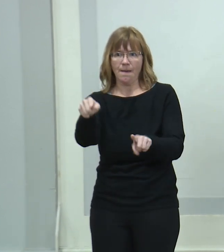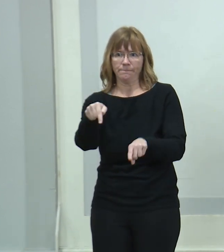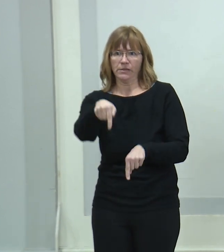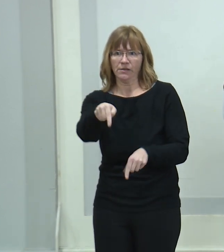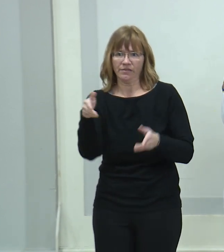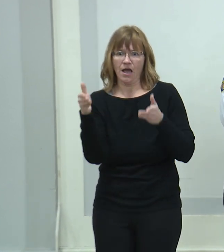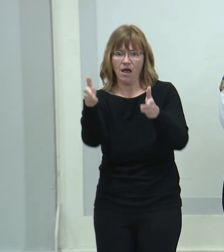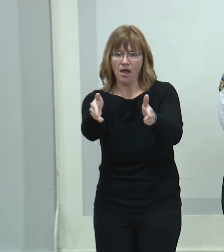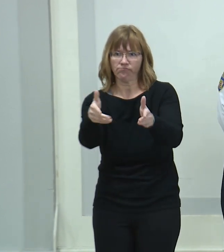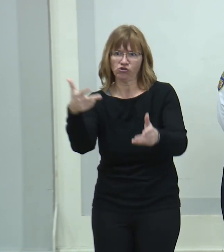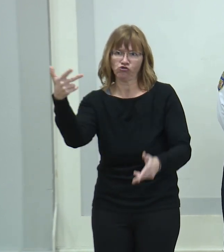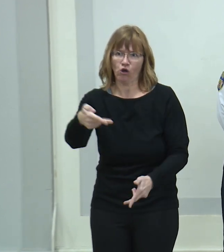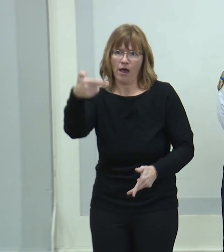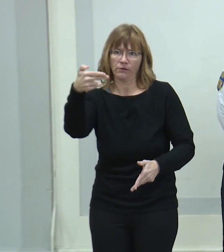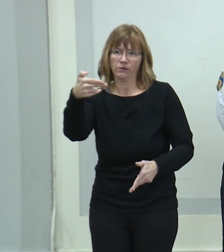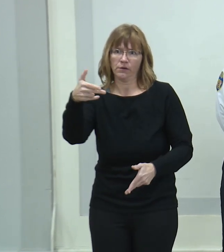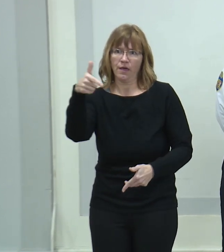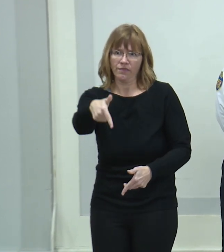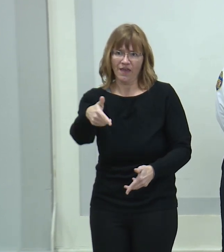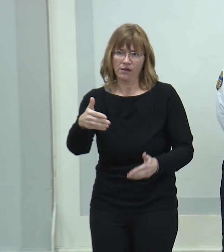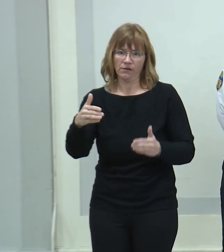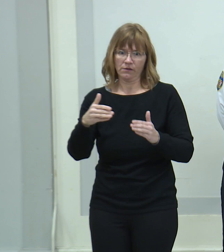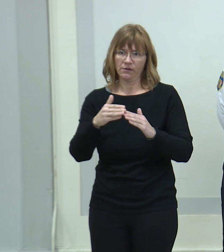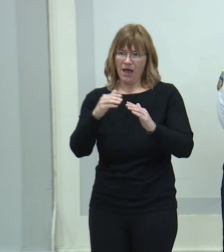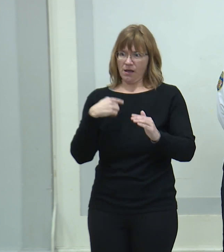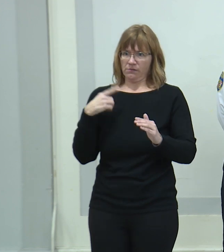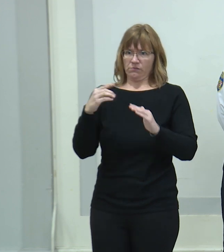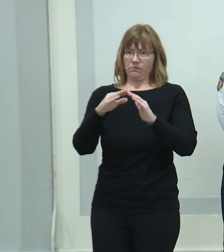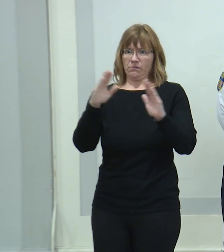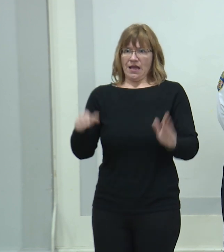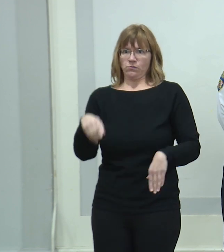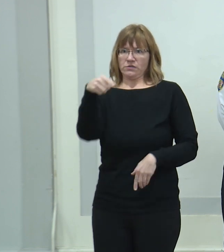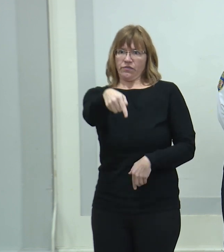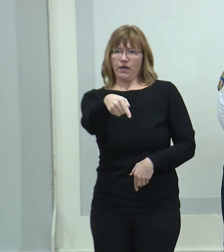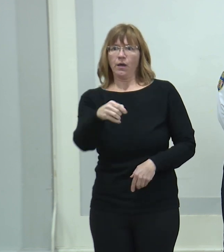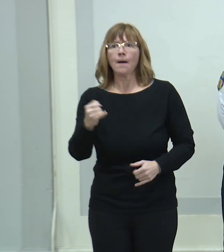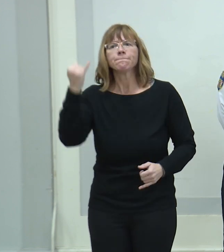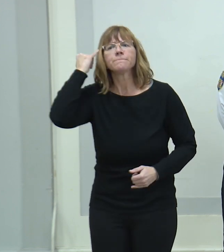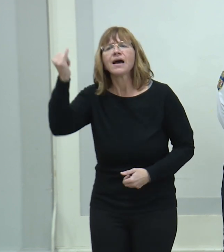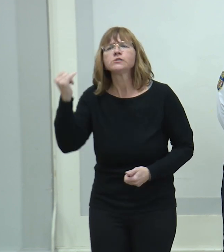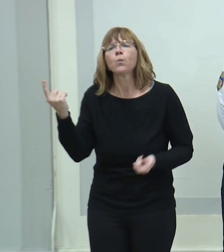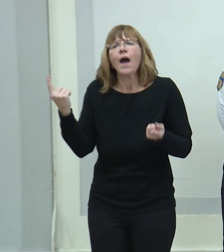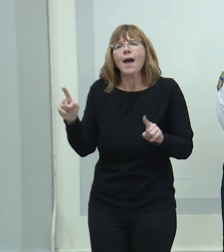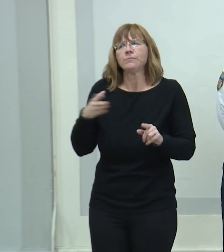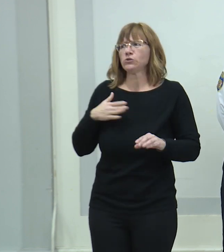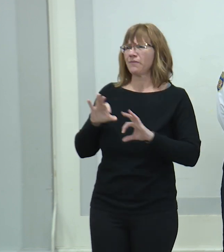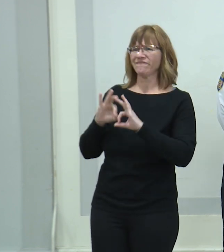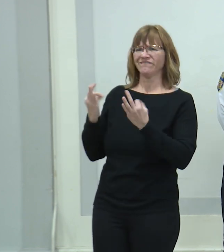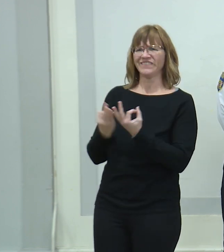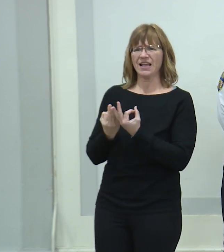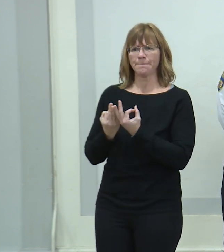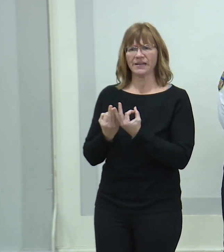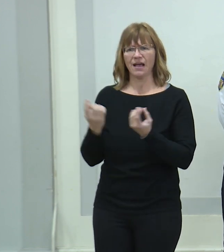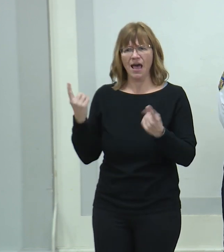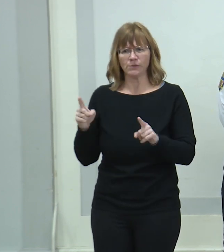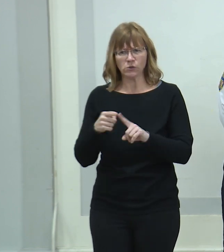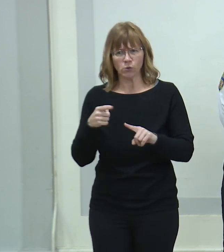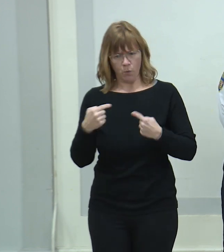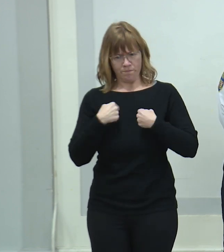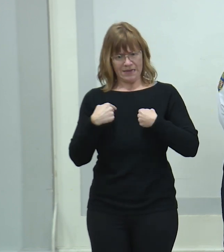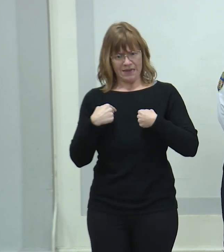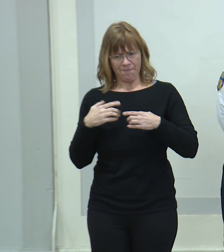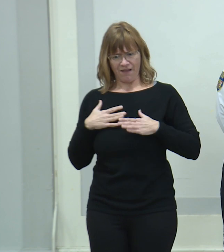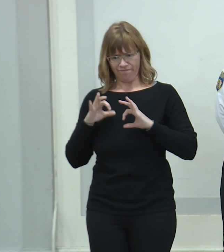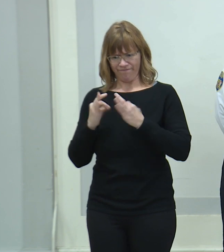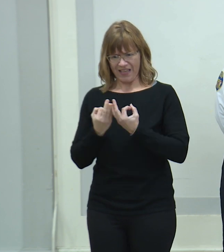the world would have been like for my family if that would have happened to me when I was 15 years old. And it could have. And what we all have to